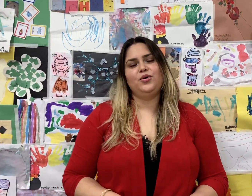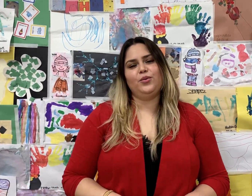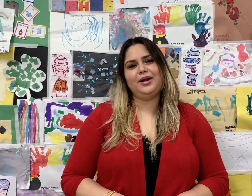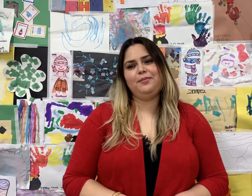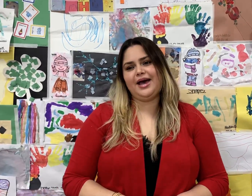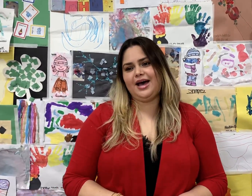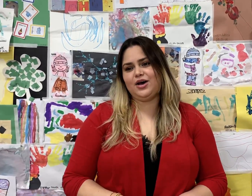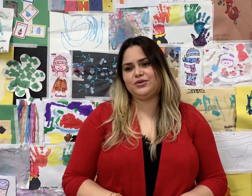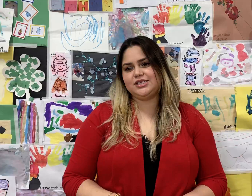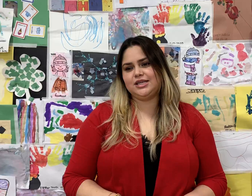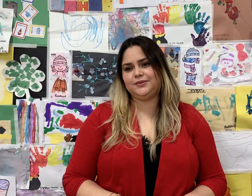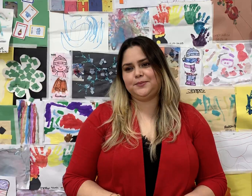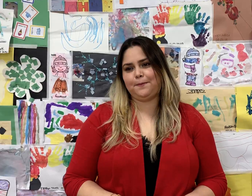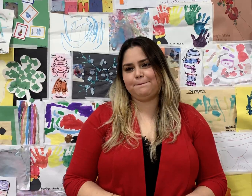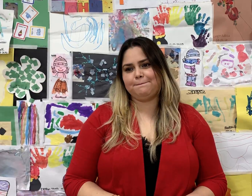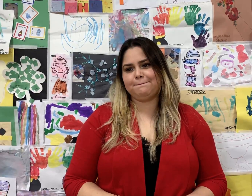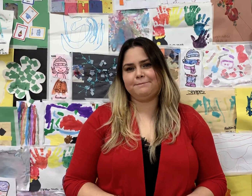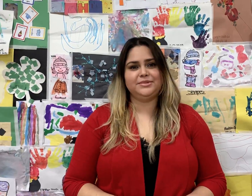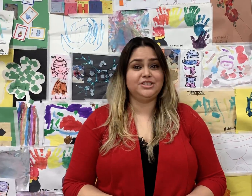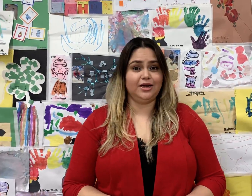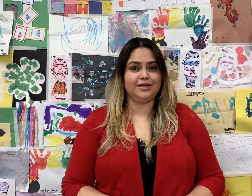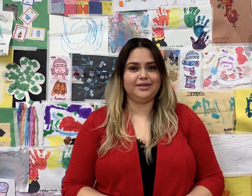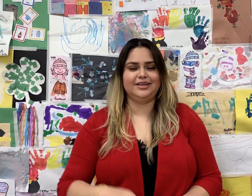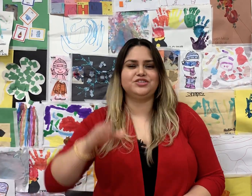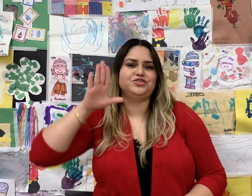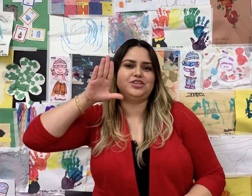What about duck? Let's do duck.